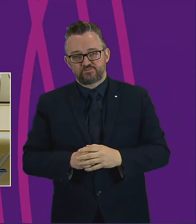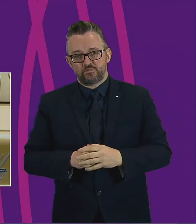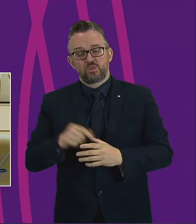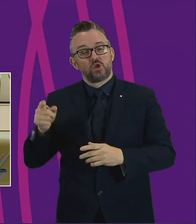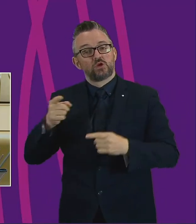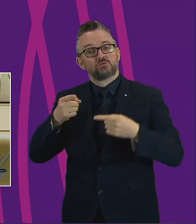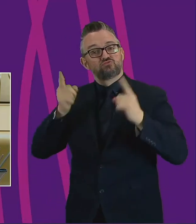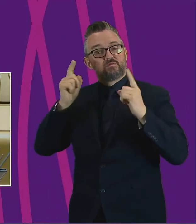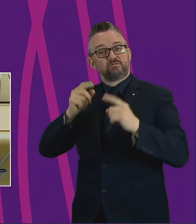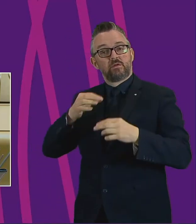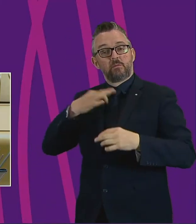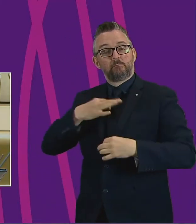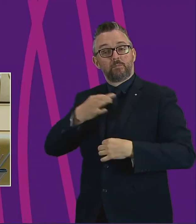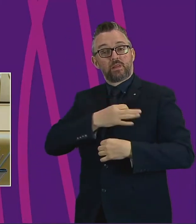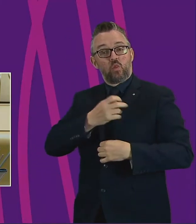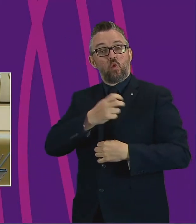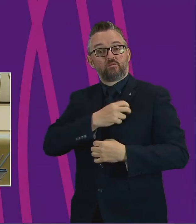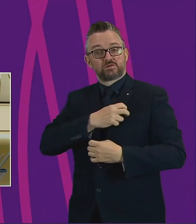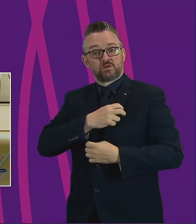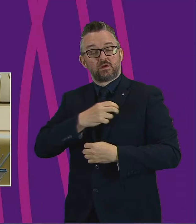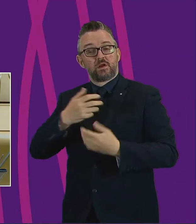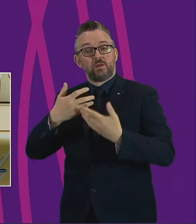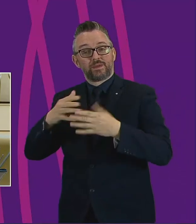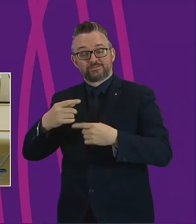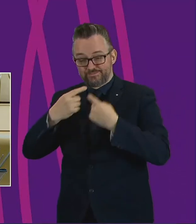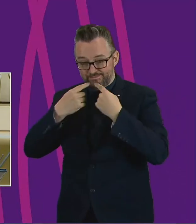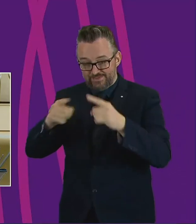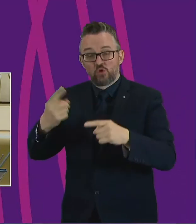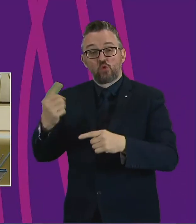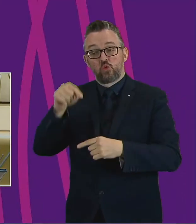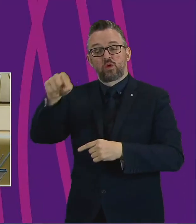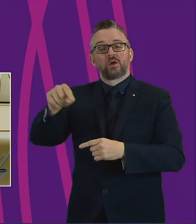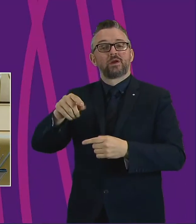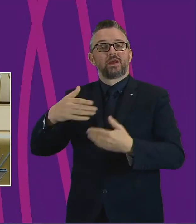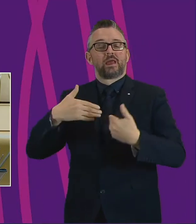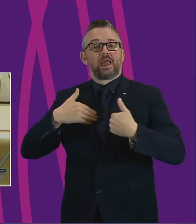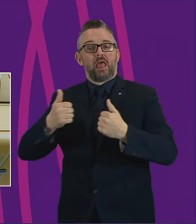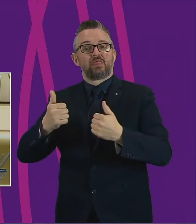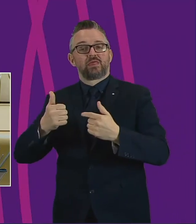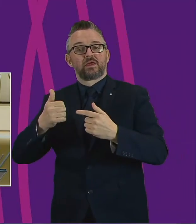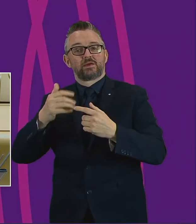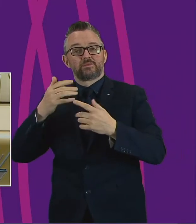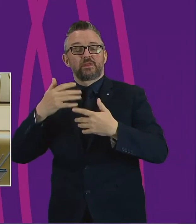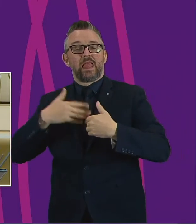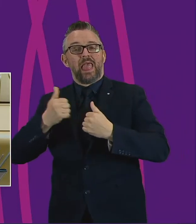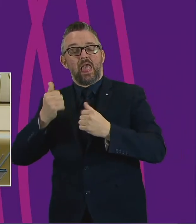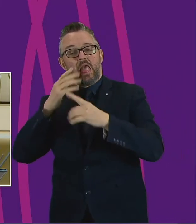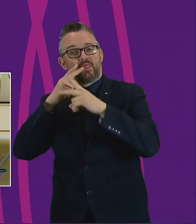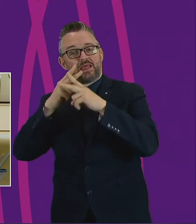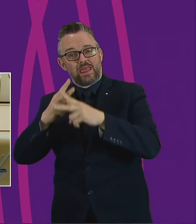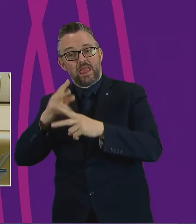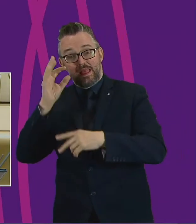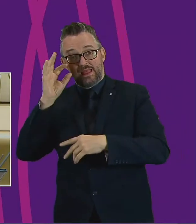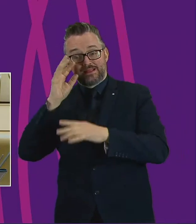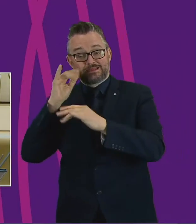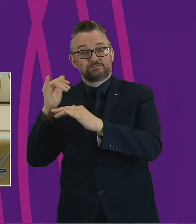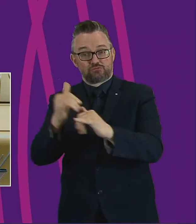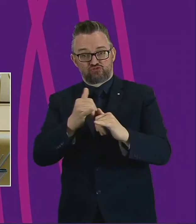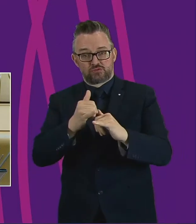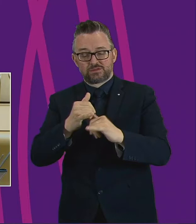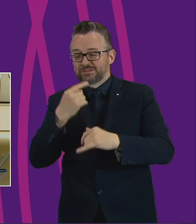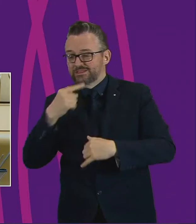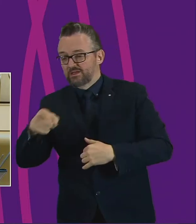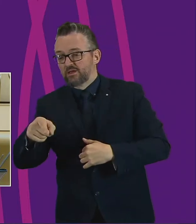instructed to Health Improvement Scotland, Healthcare Inspectorate rather, to begin again